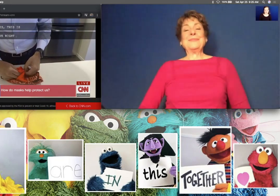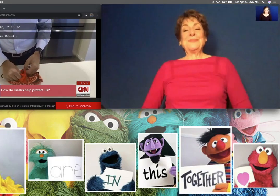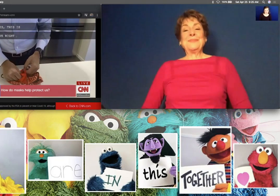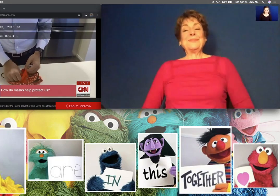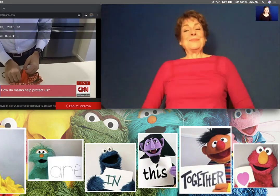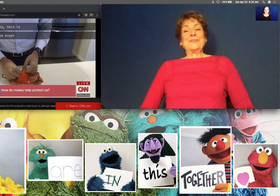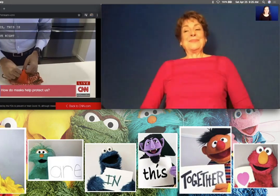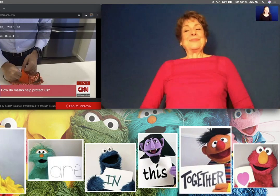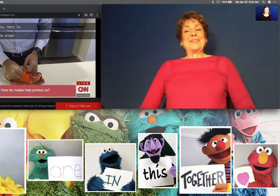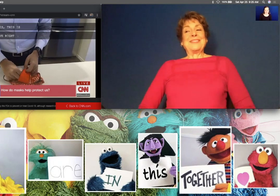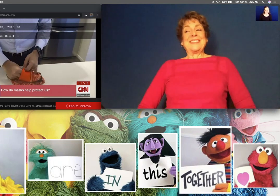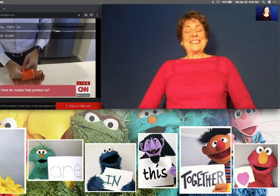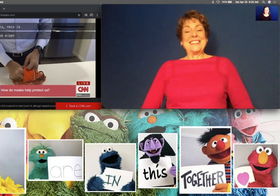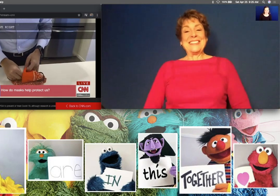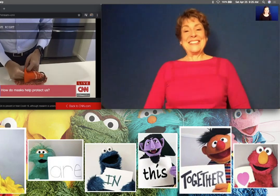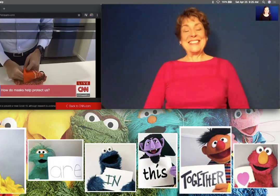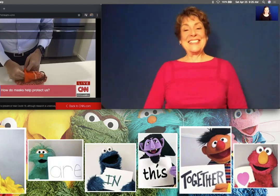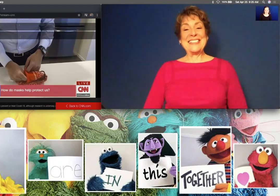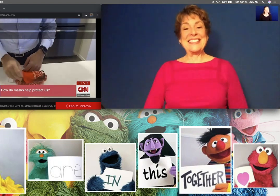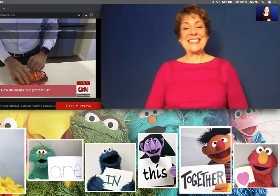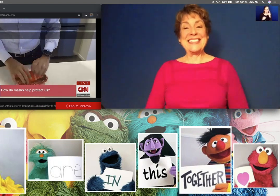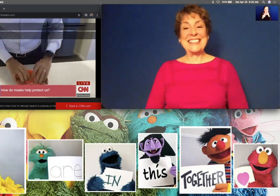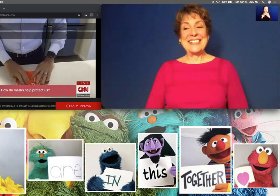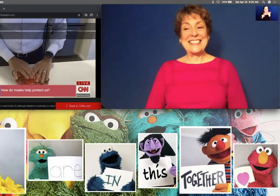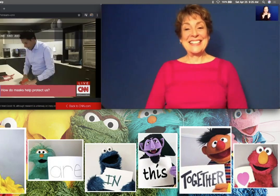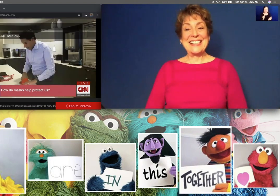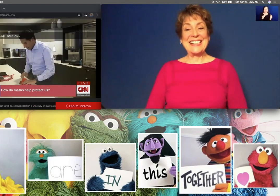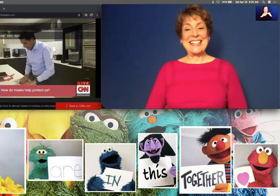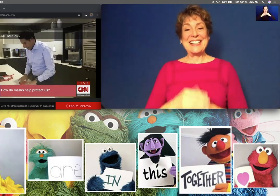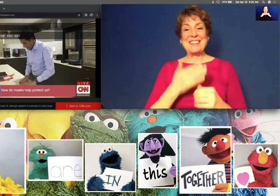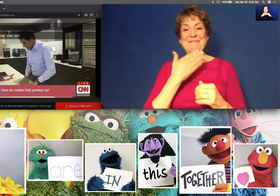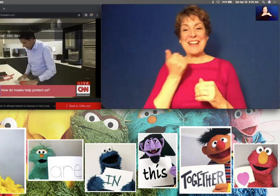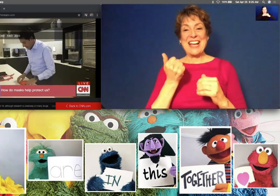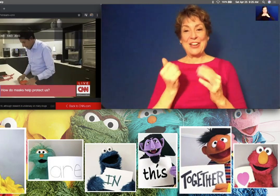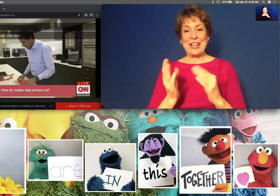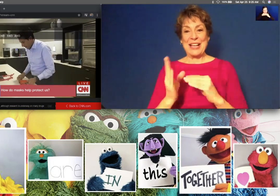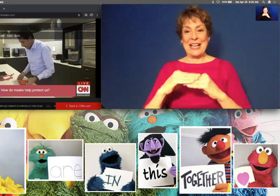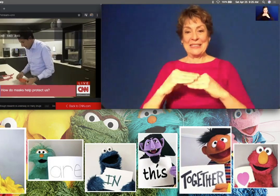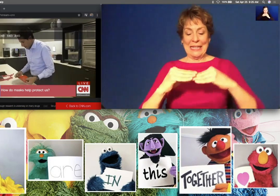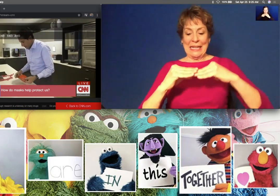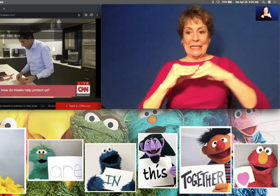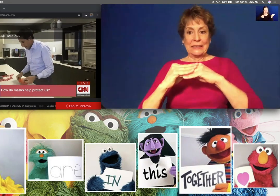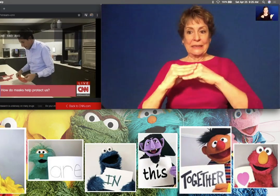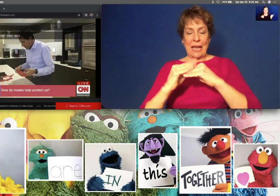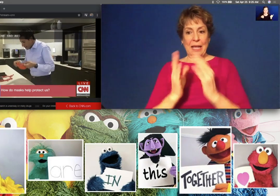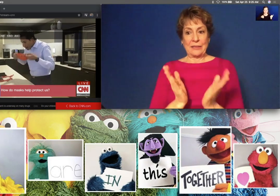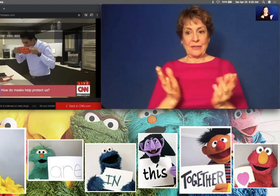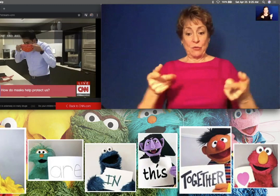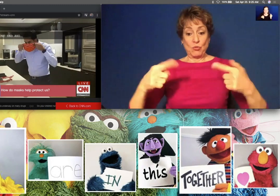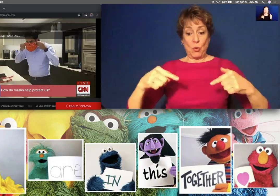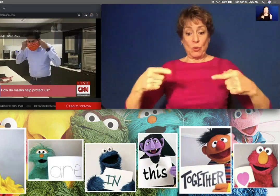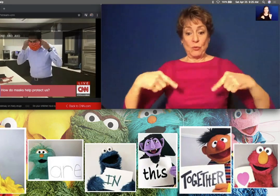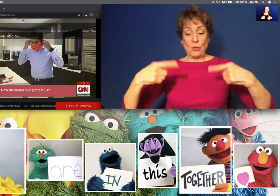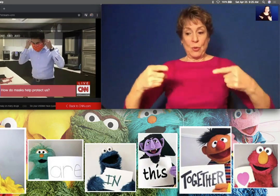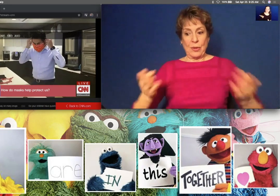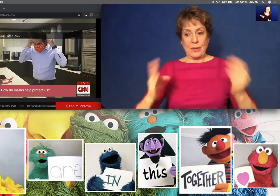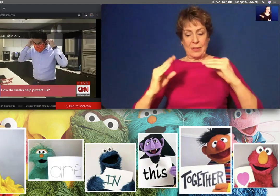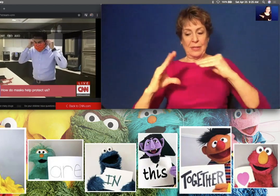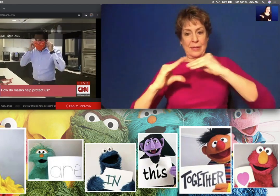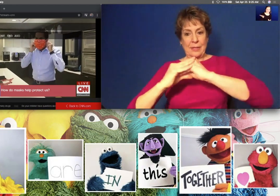end and really tuck it inside the other. Get in there like this. This is not going to be a fashion statement, but there you